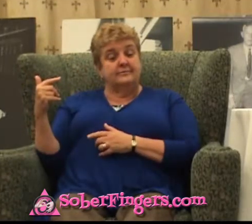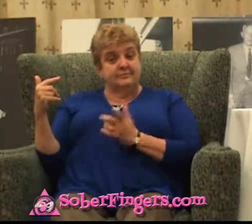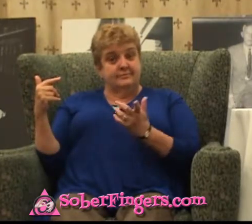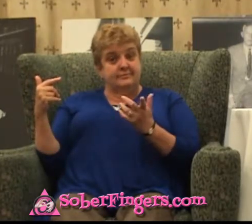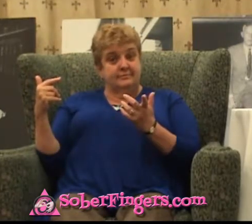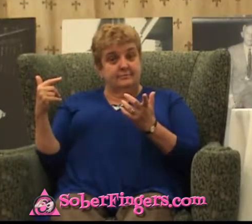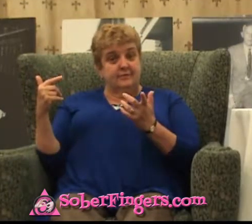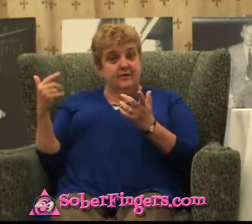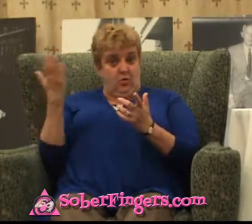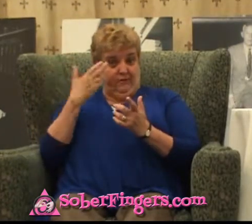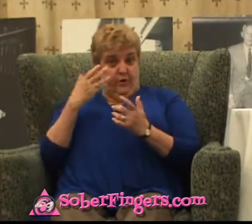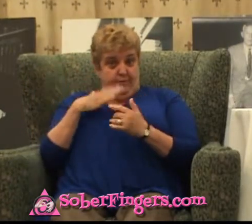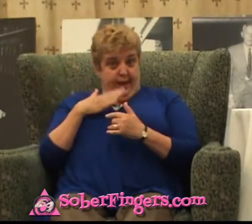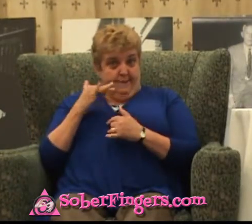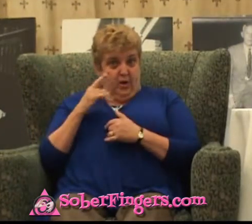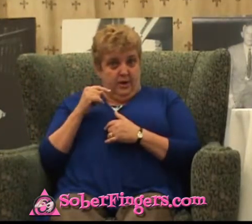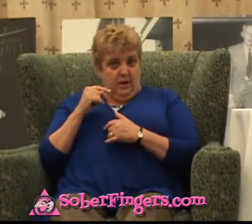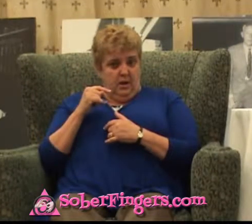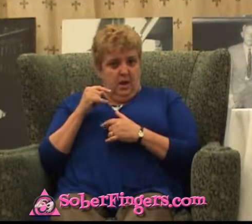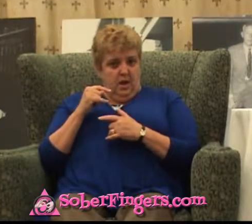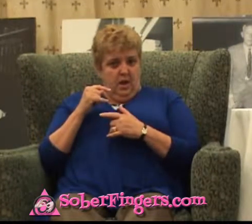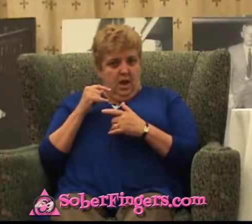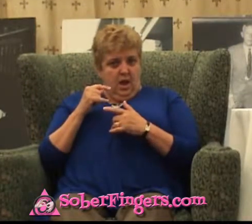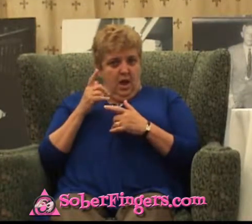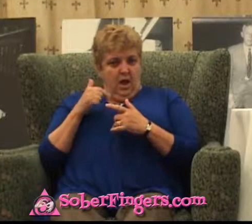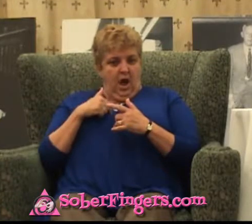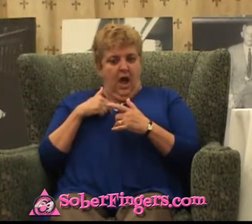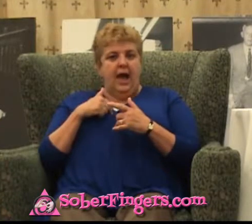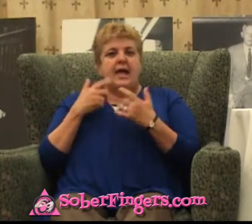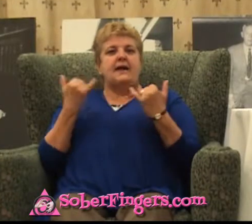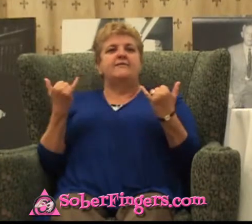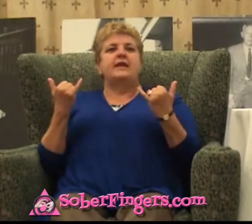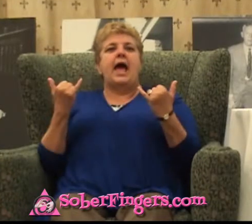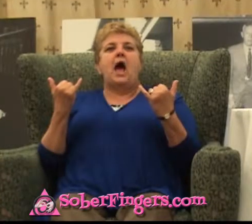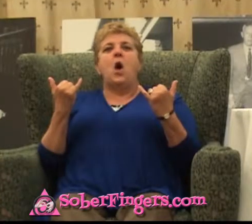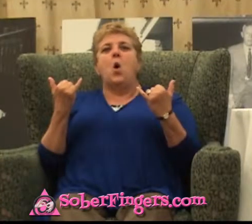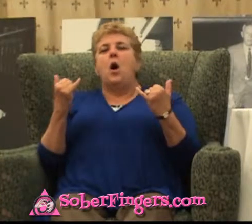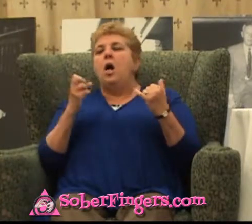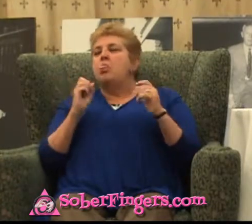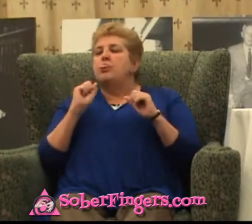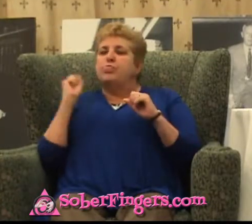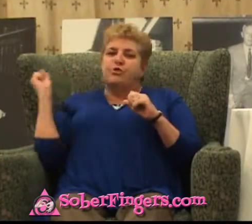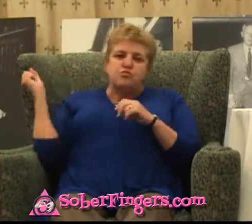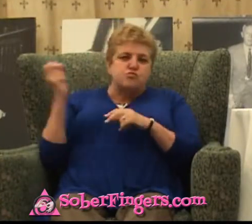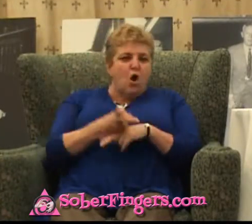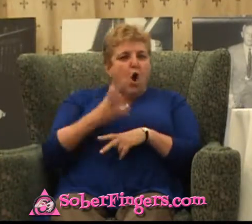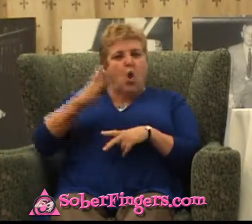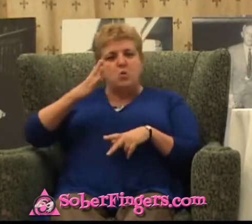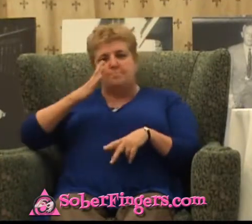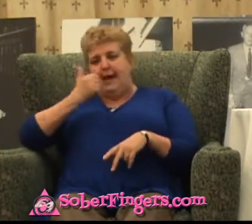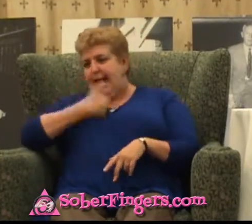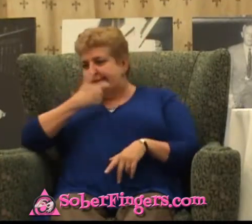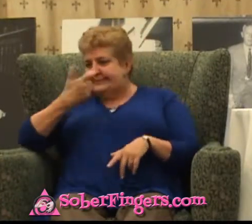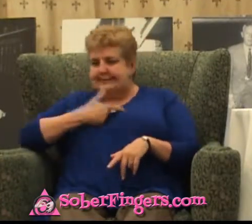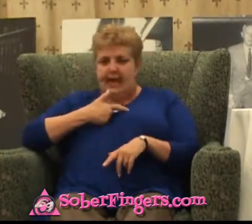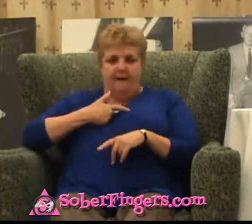my apartment, I have now thrown myself, spread eagle, superhero style, on the hood of your